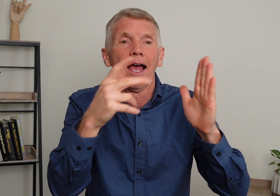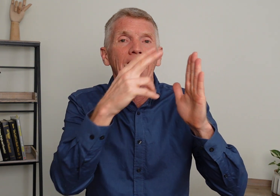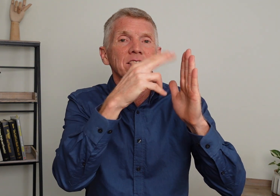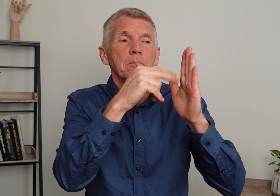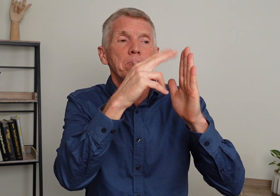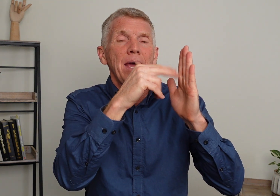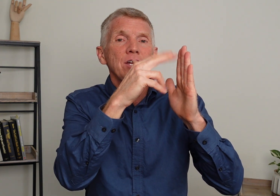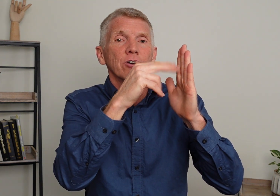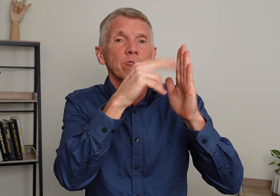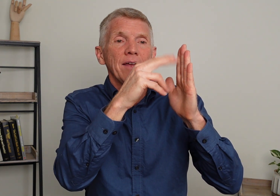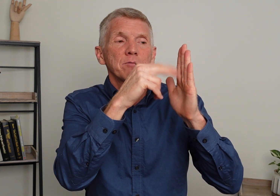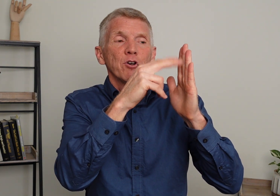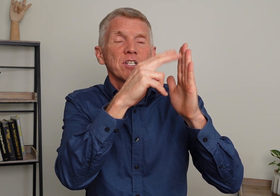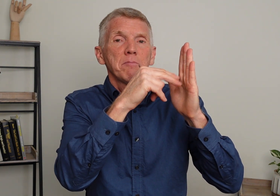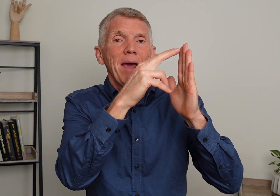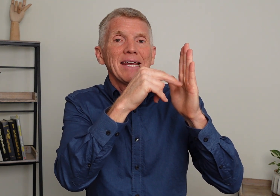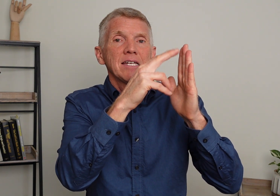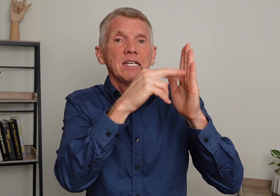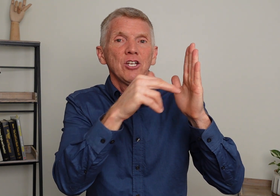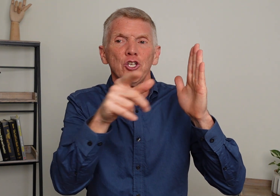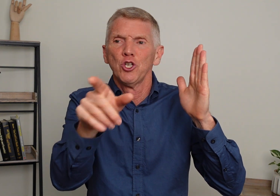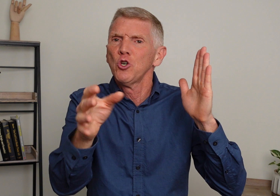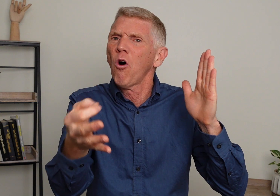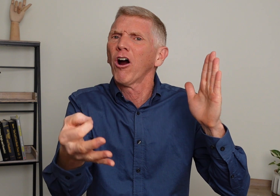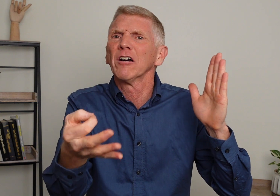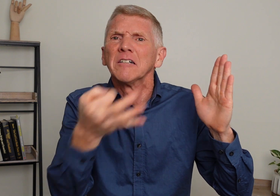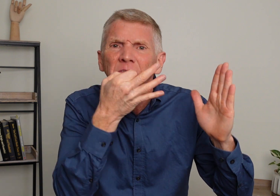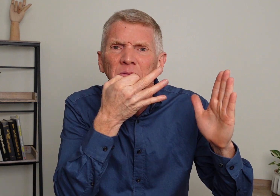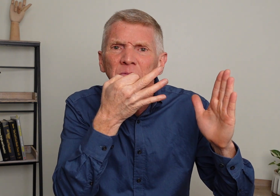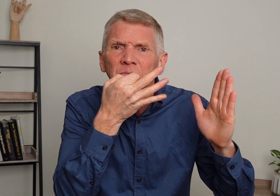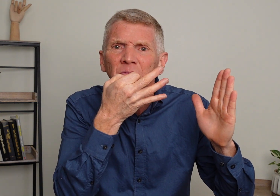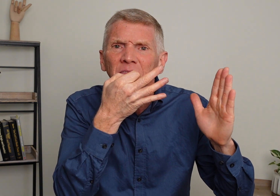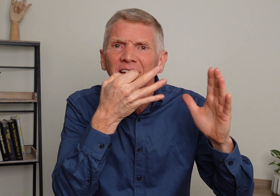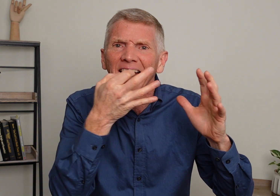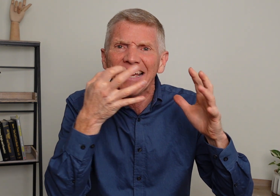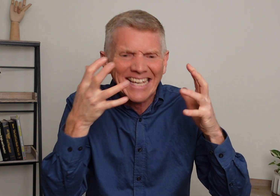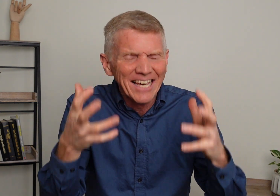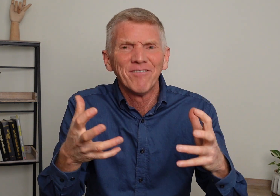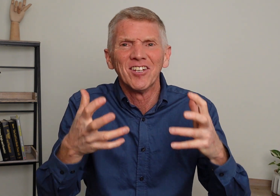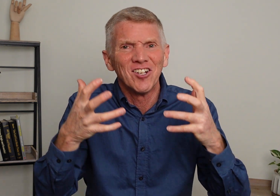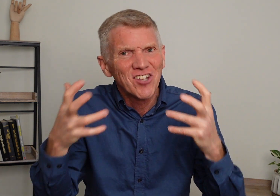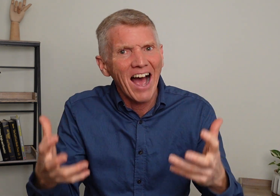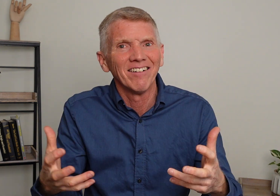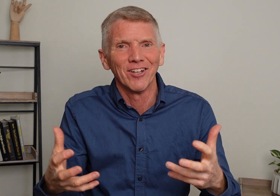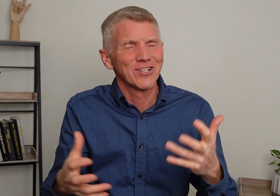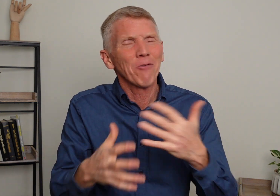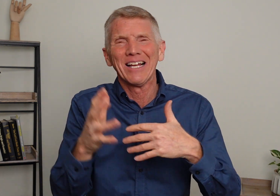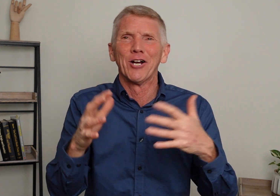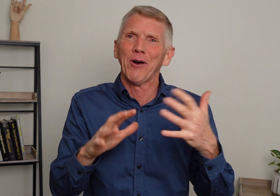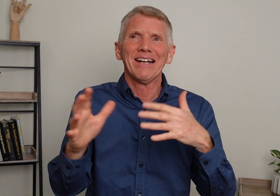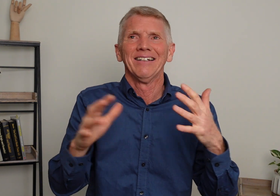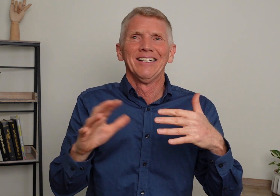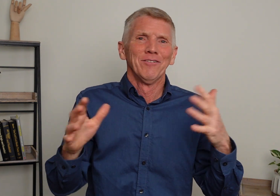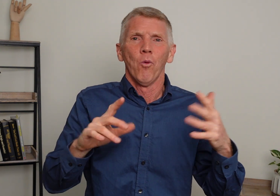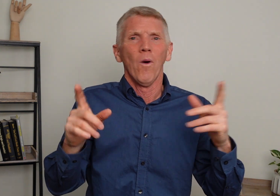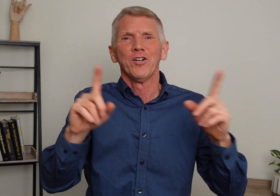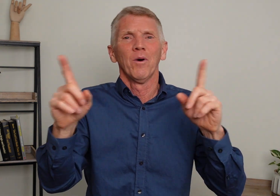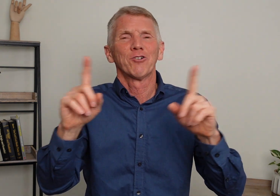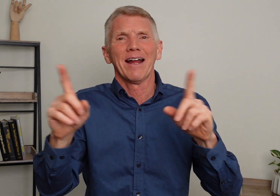as a painter, right, this person is painting, you are, okay, gifted, talented. There's not really a great one-to-one